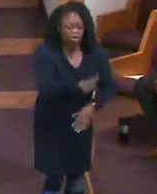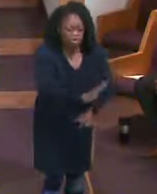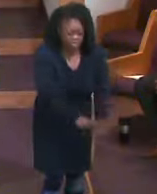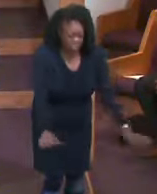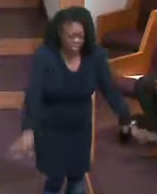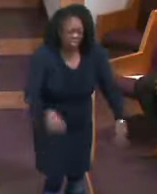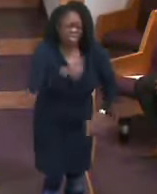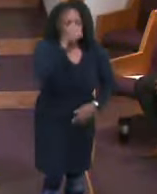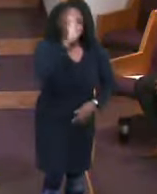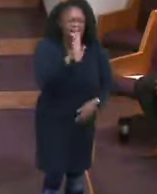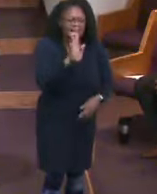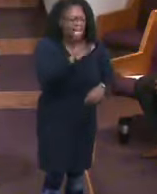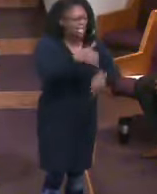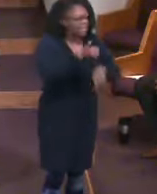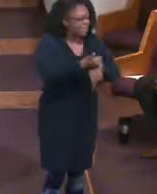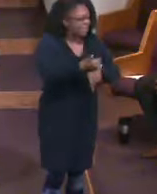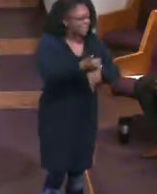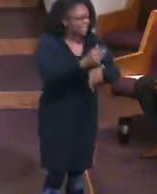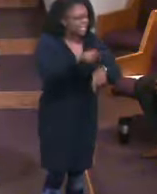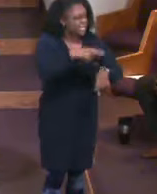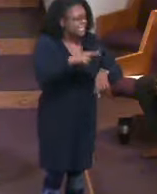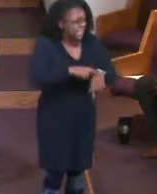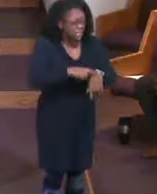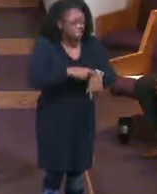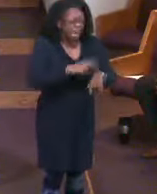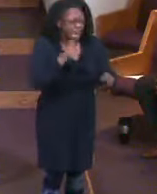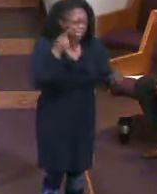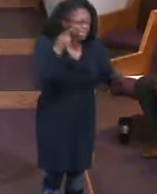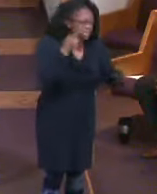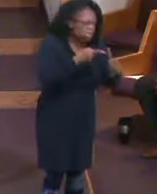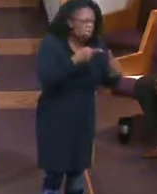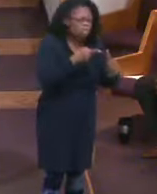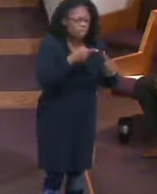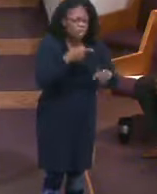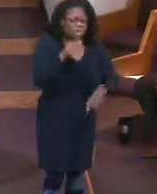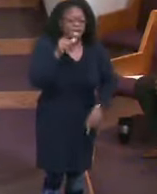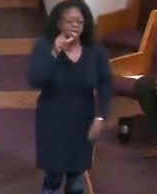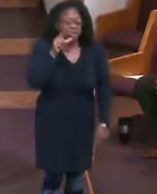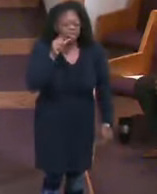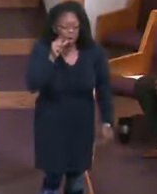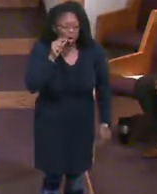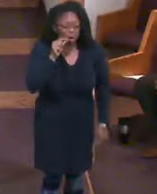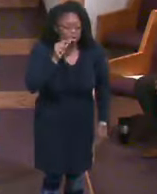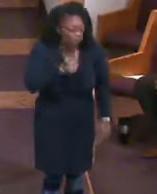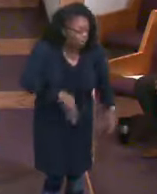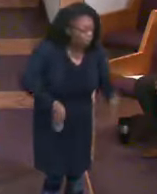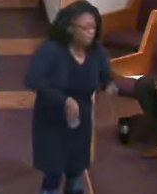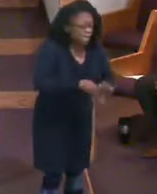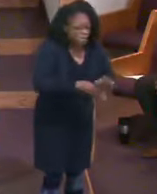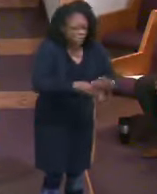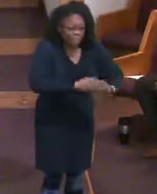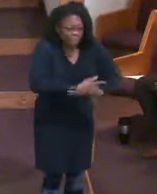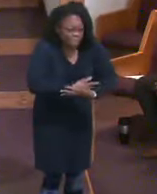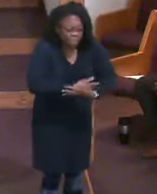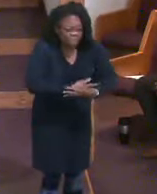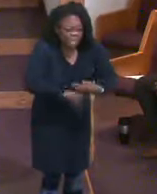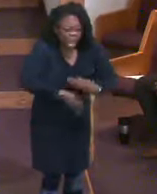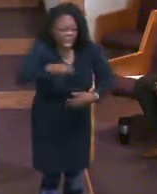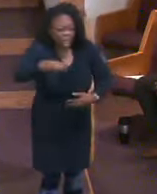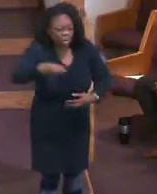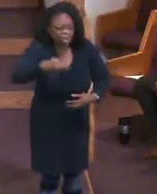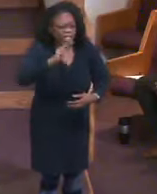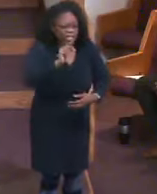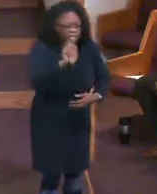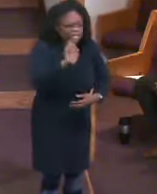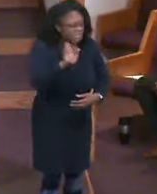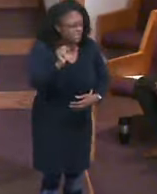fixed nature that at a certain point, even birds will kick their babies out of the nest so that the bird